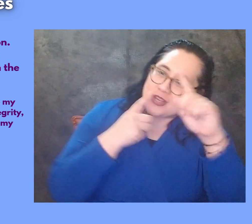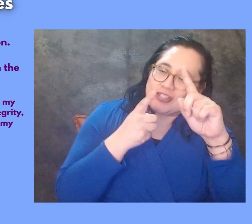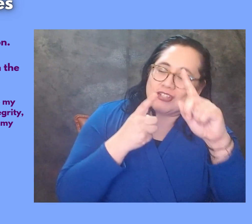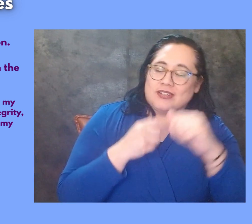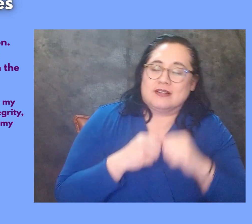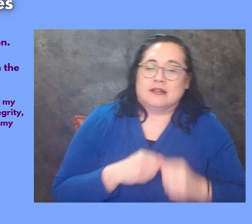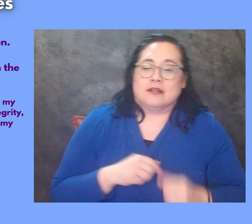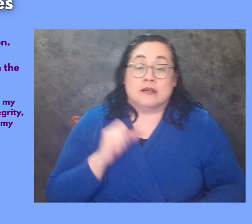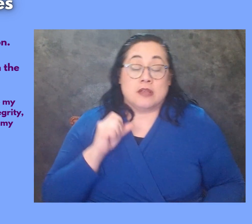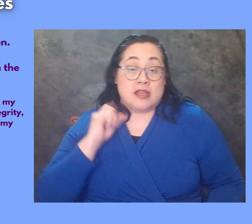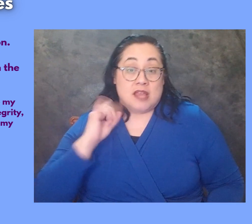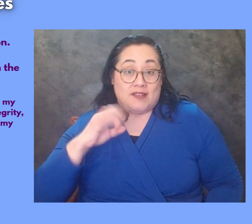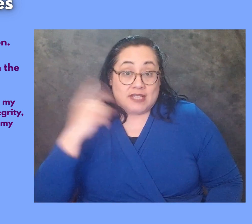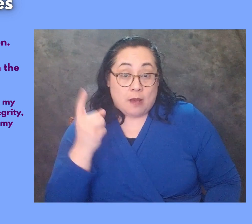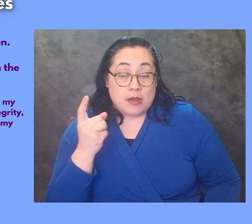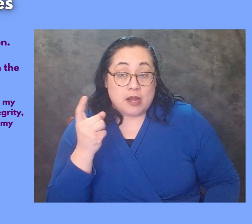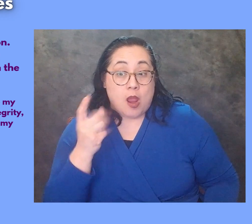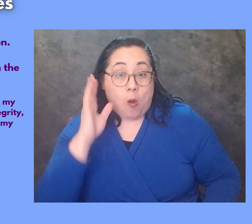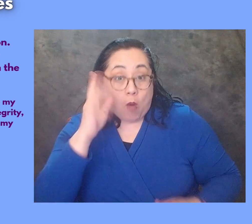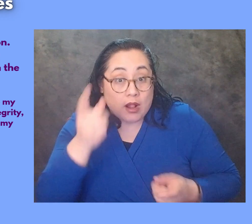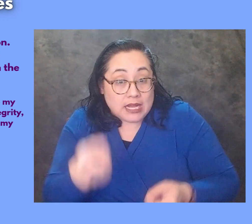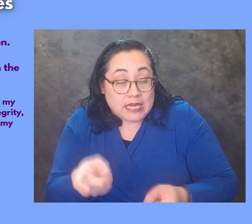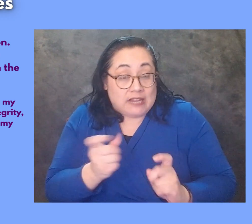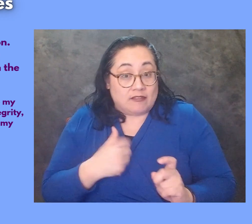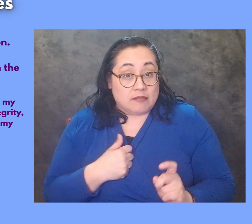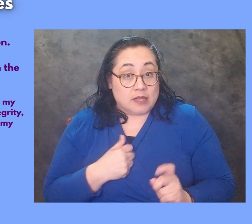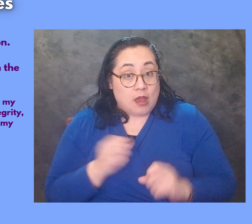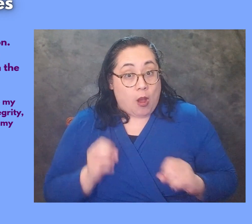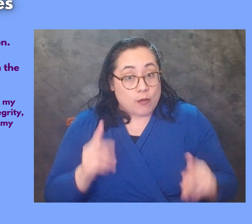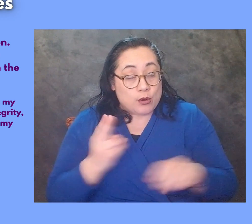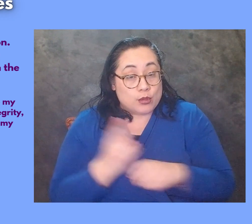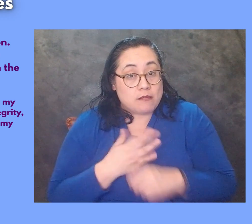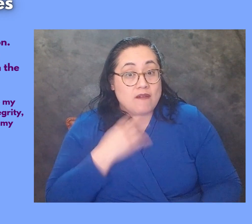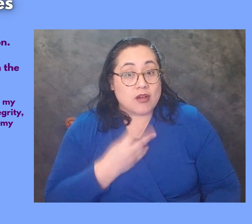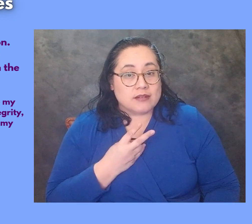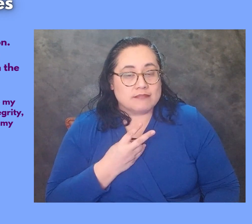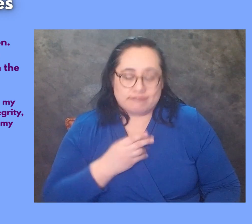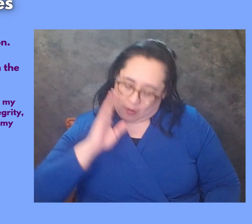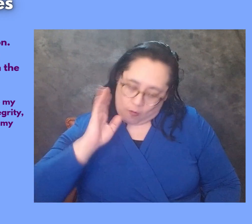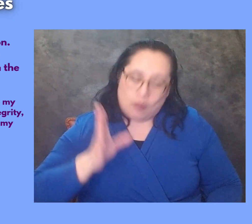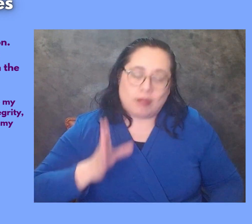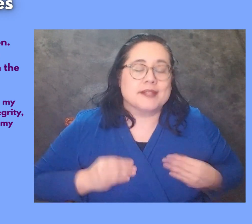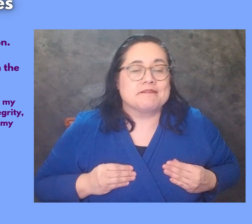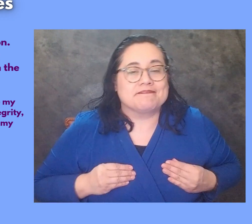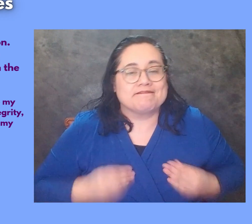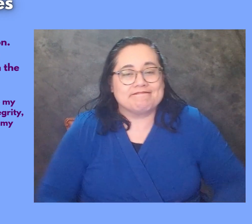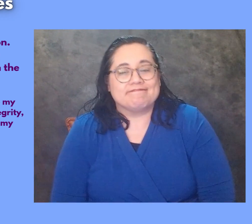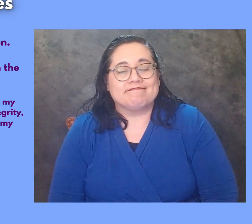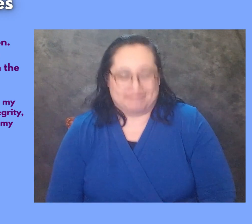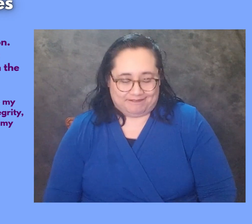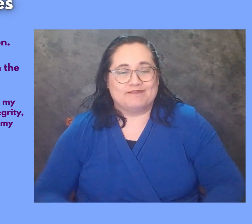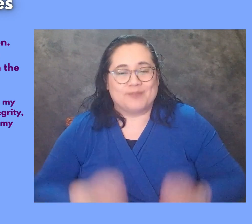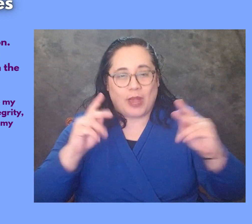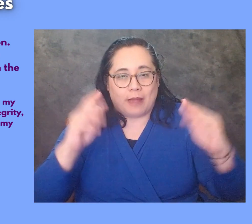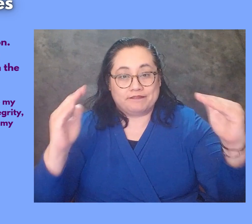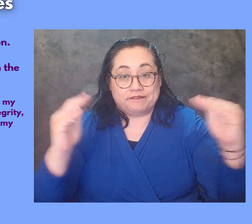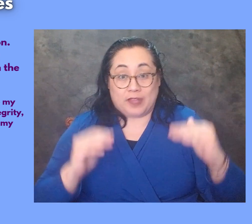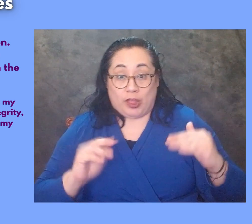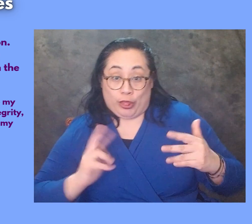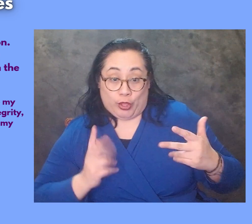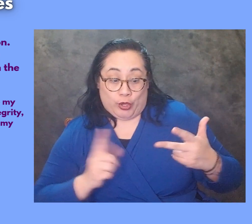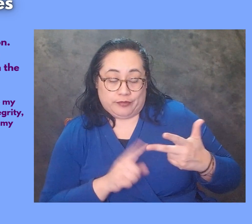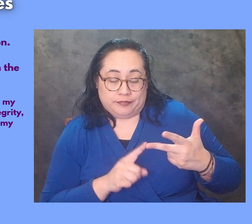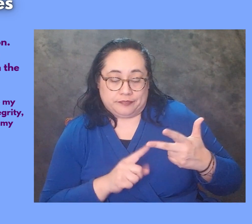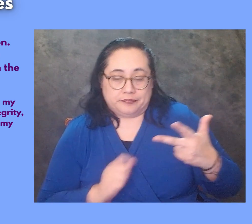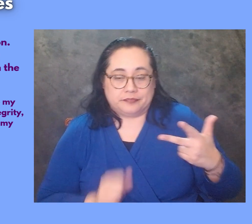vision. If something is going to give me an opportunity to use my voice, I have to accept. Okay,